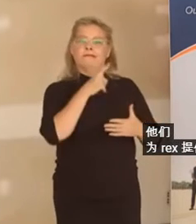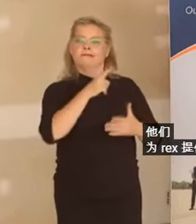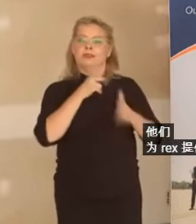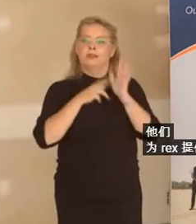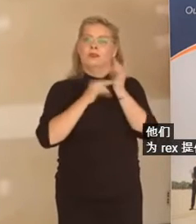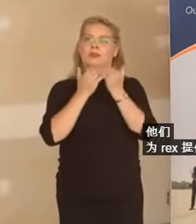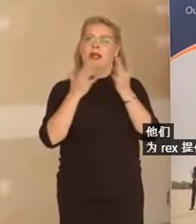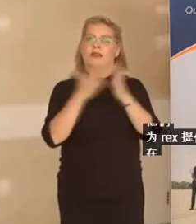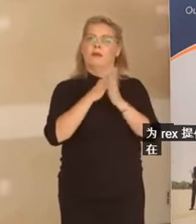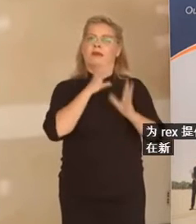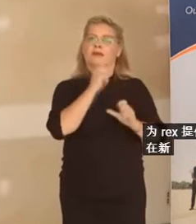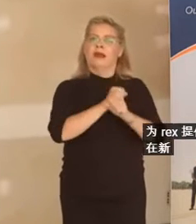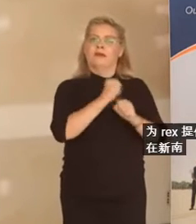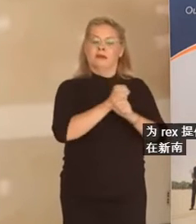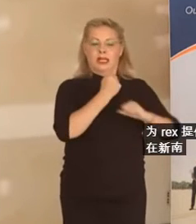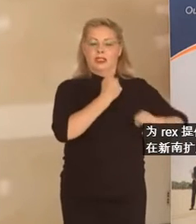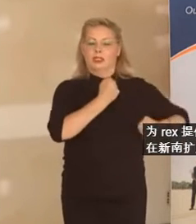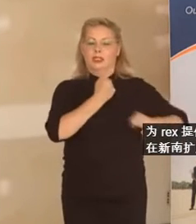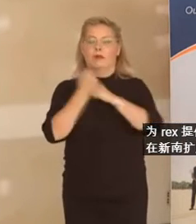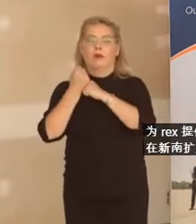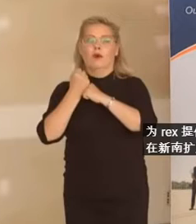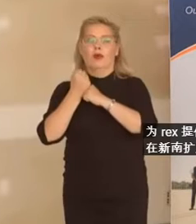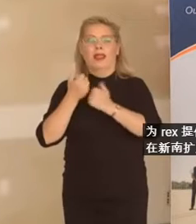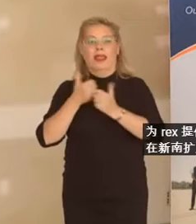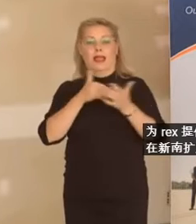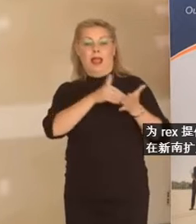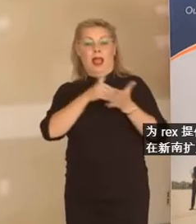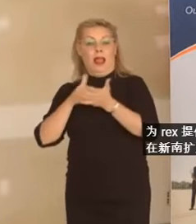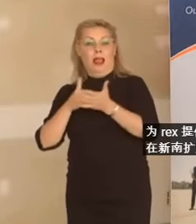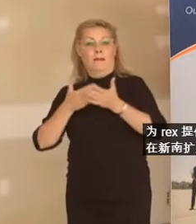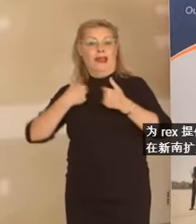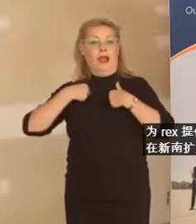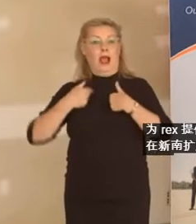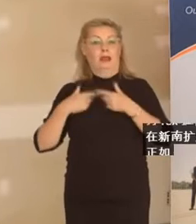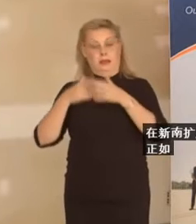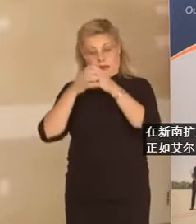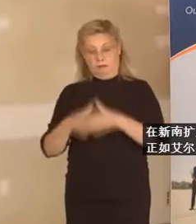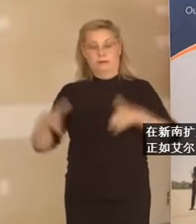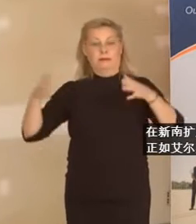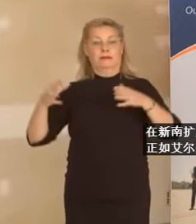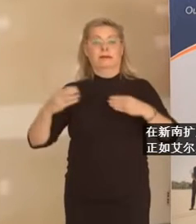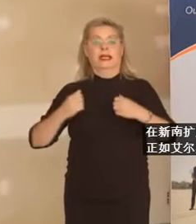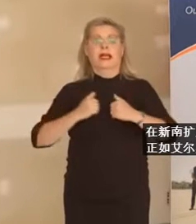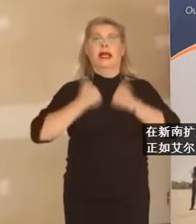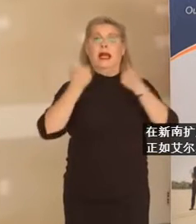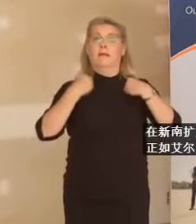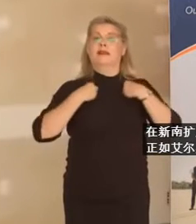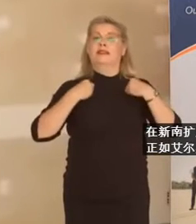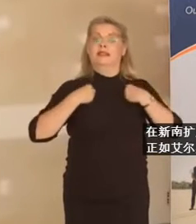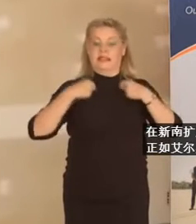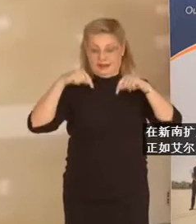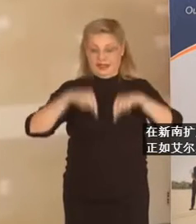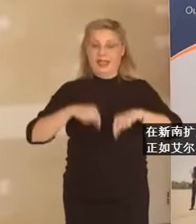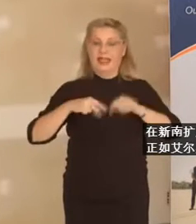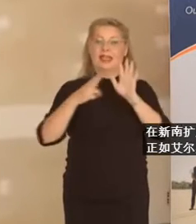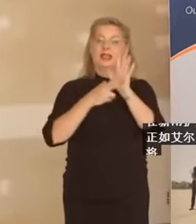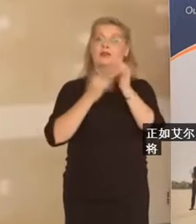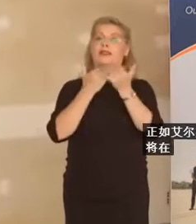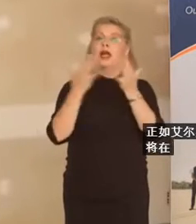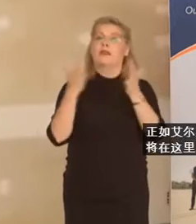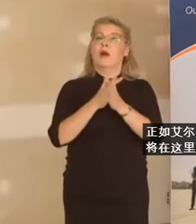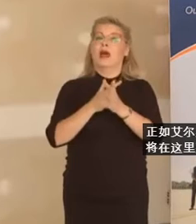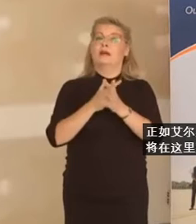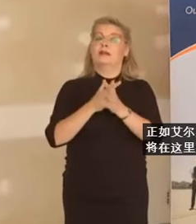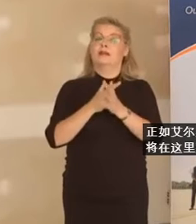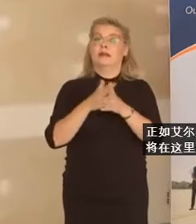to expand our business here in New South Wales. And as Minister Ayres has just said, we're